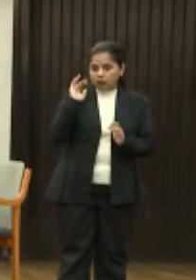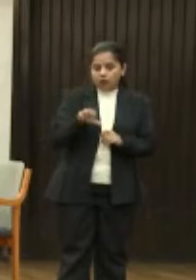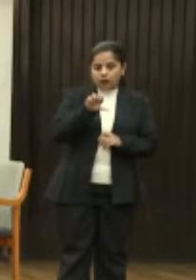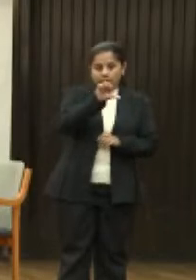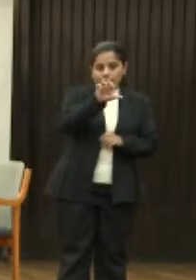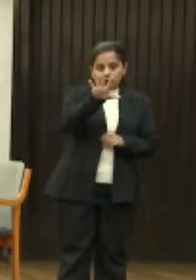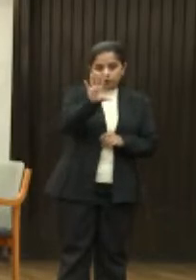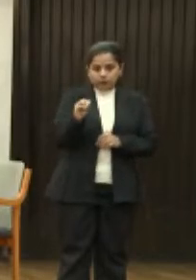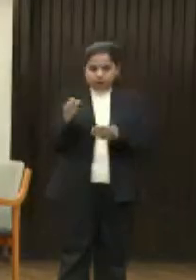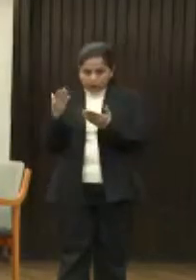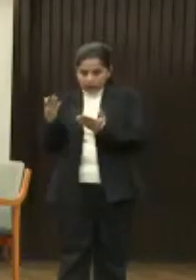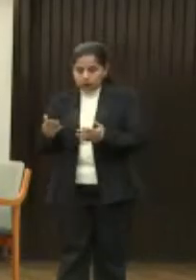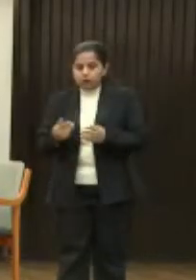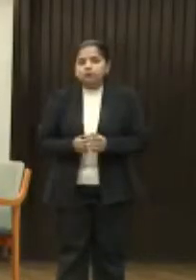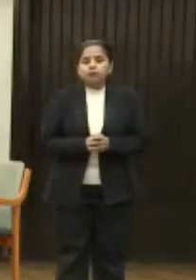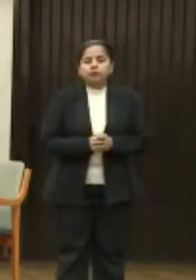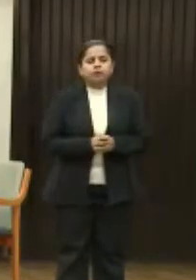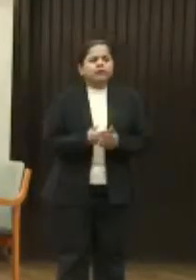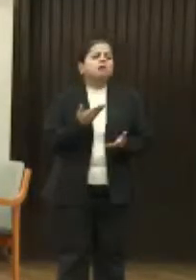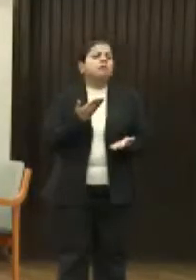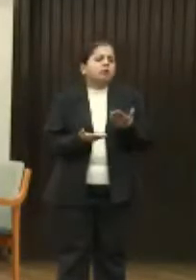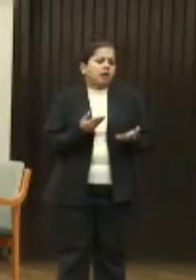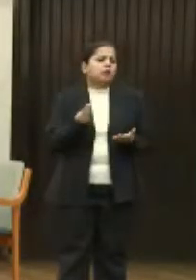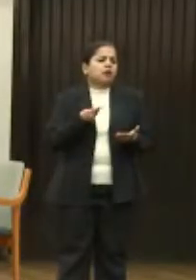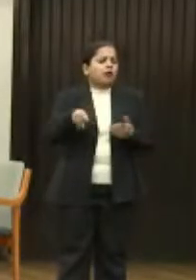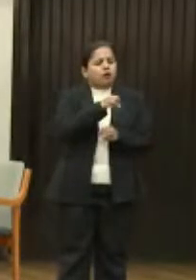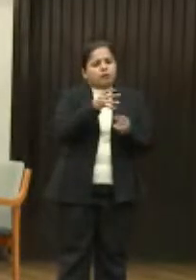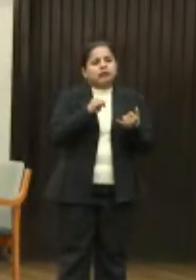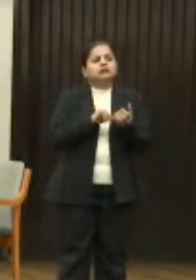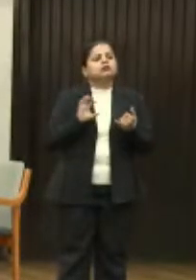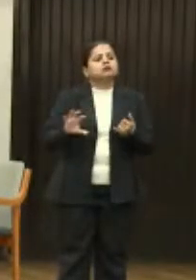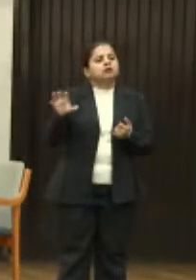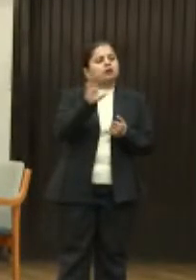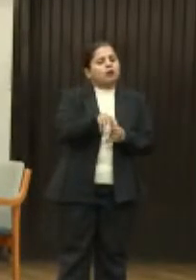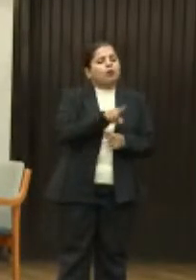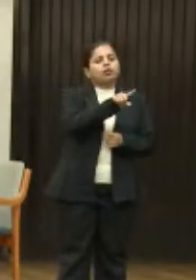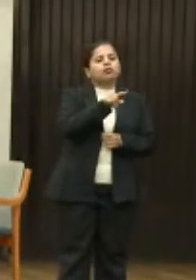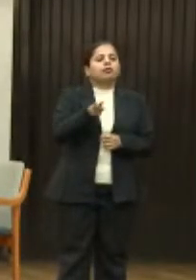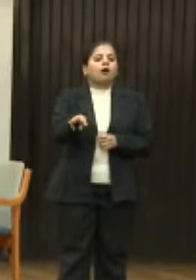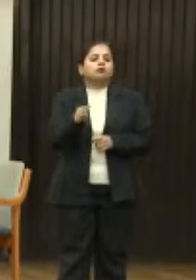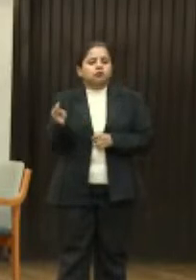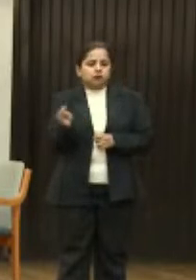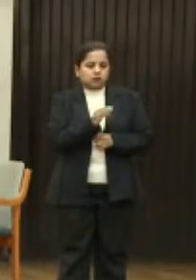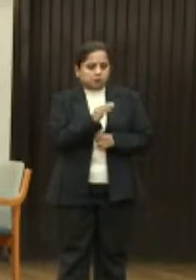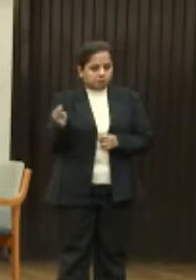950, probably most other states also have about 1,000.